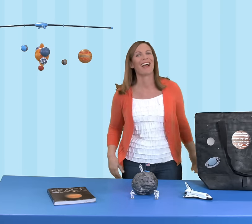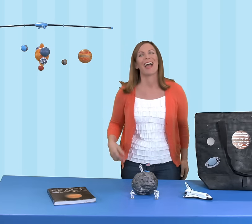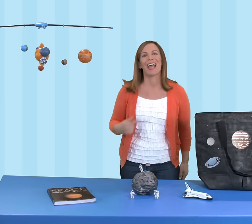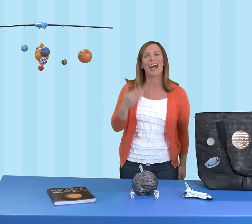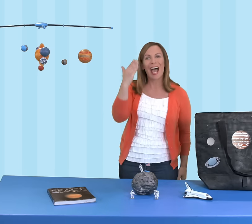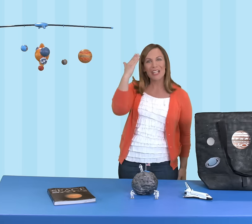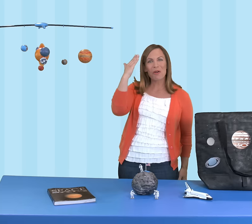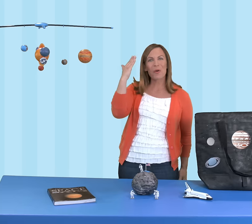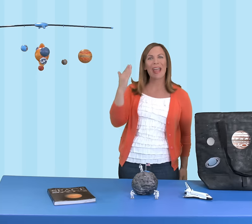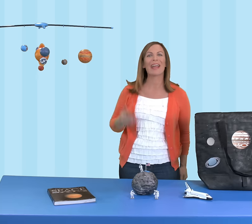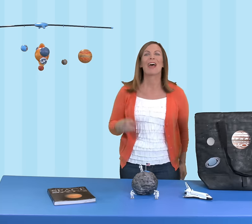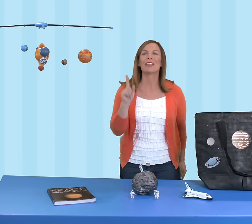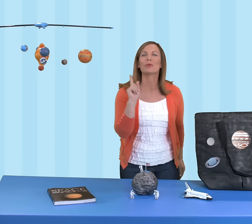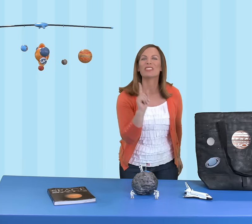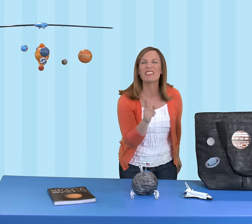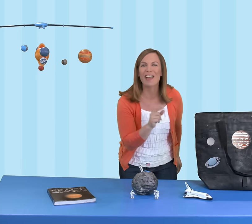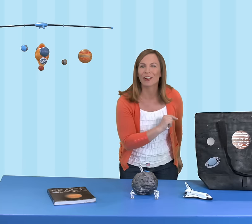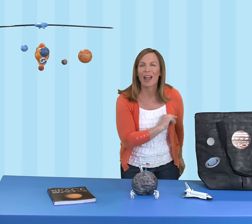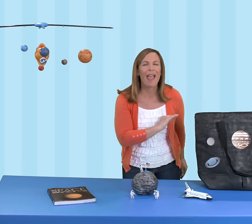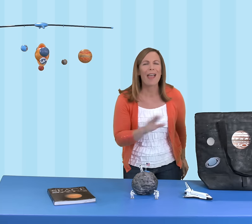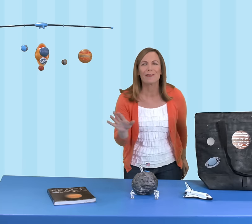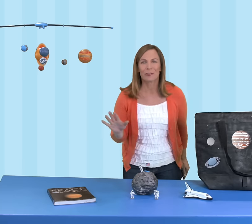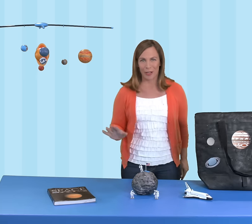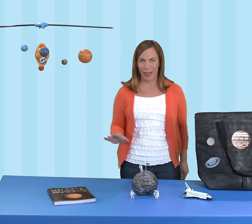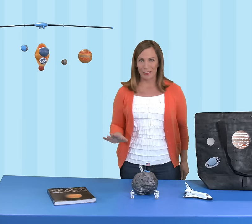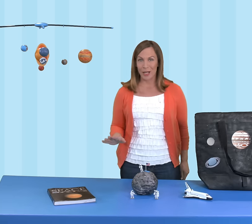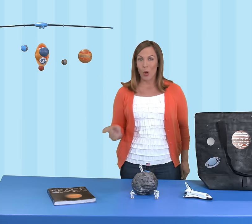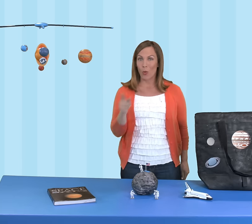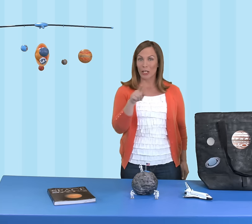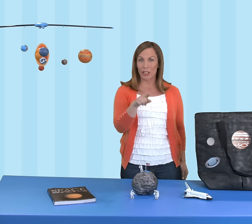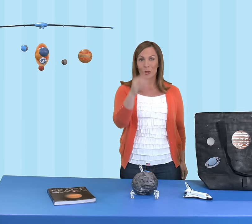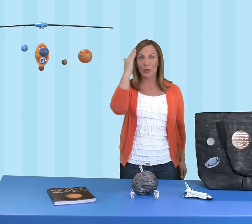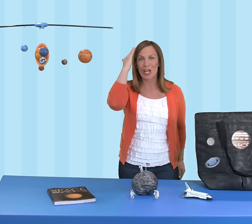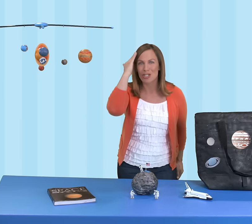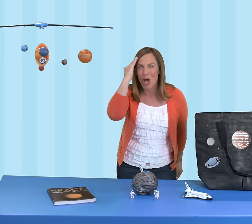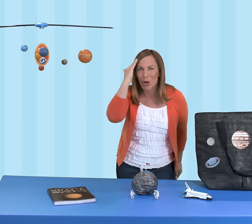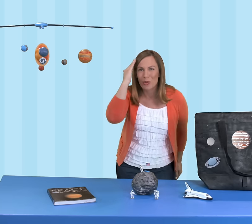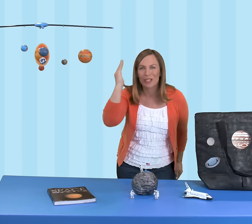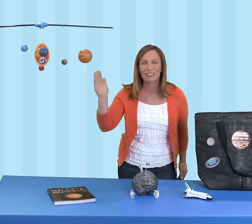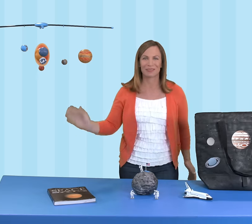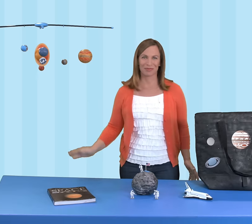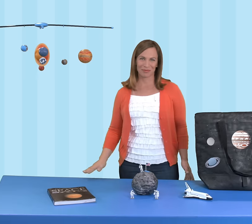space. And I know a way that you will never, ever forget what you know.